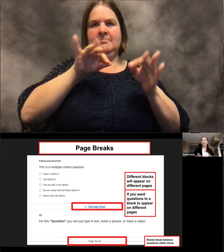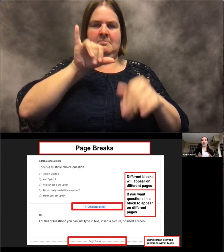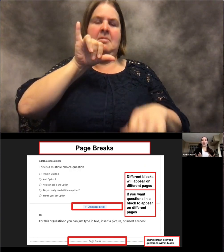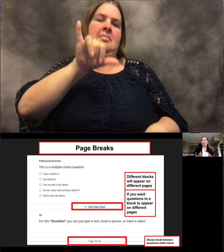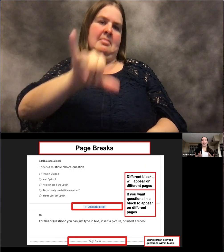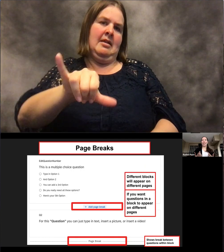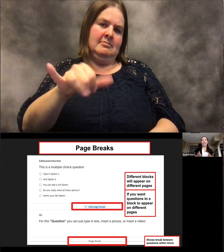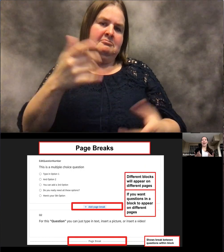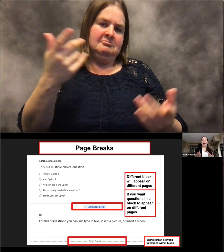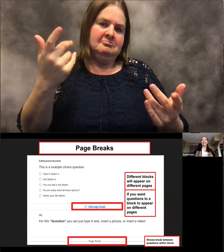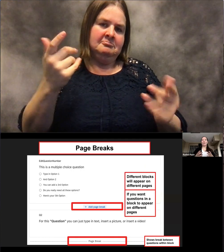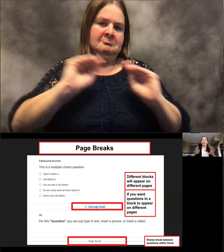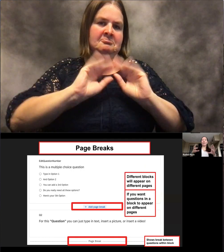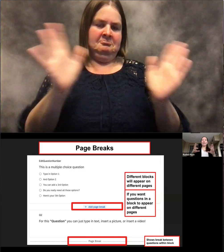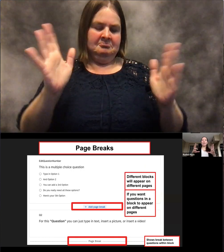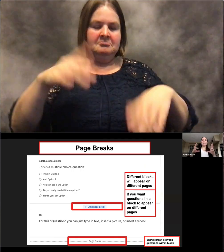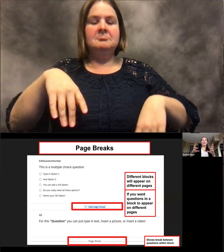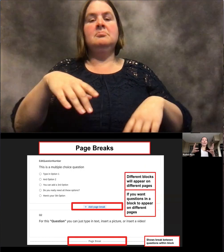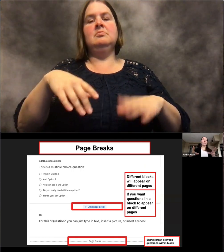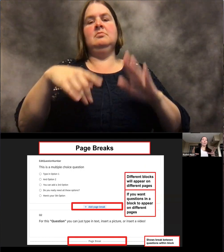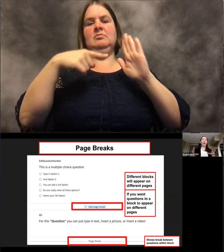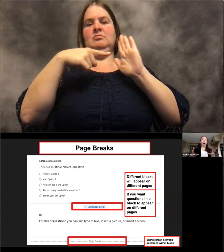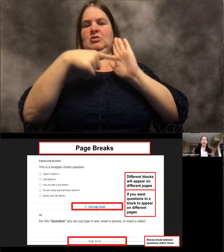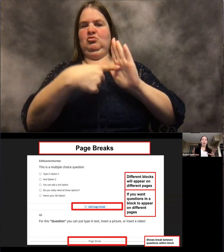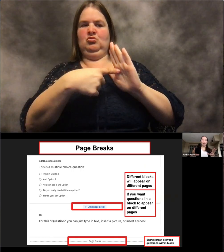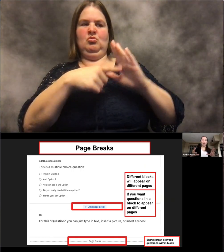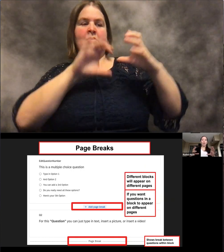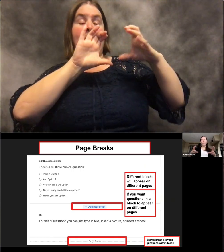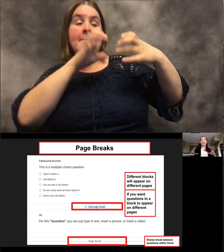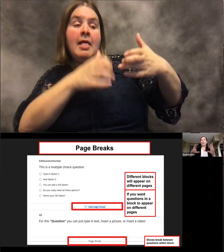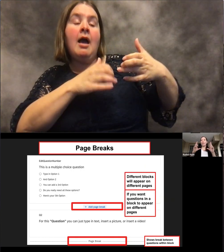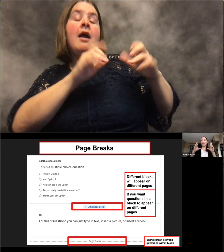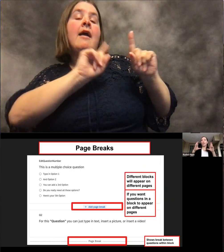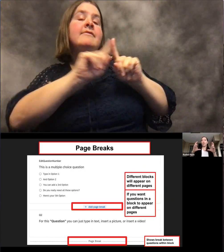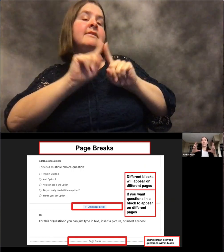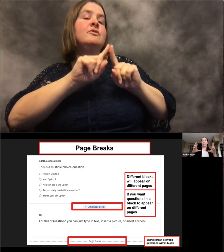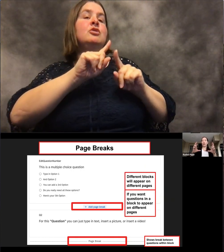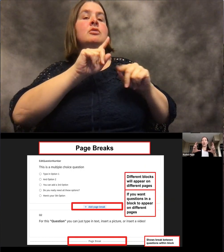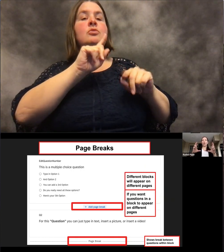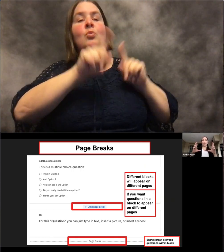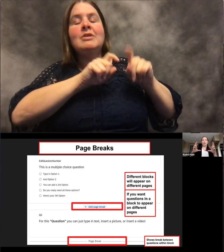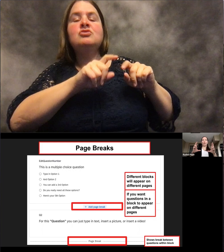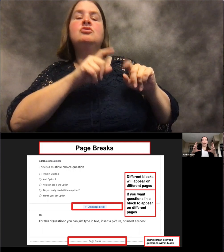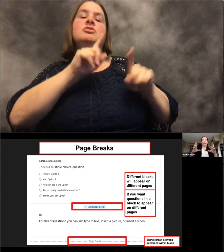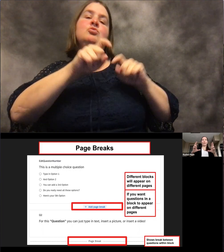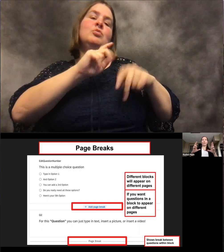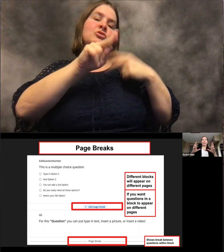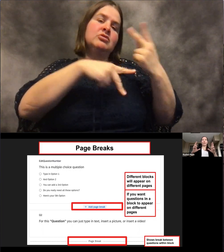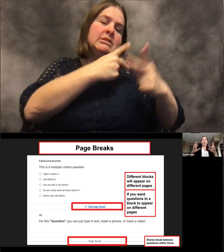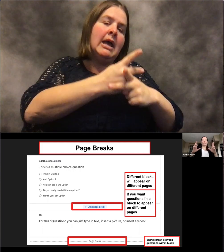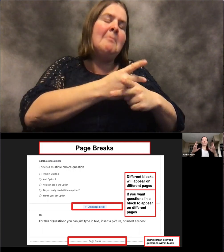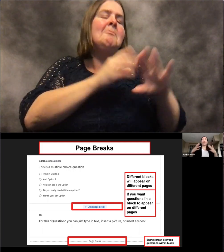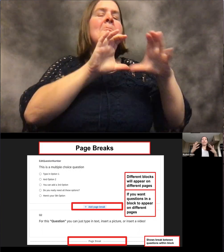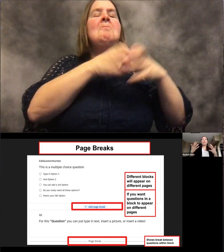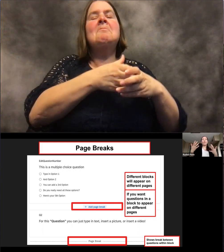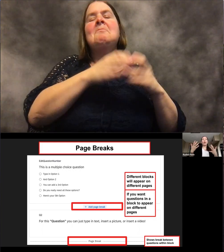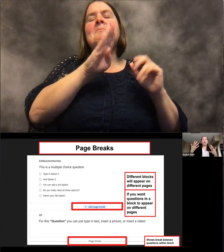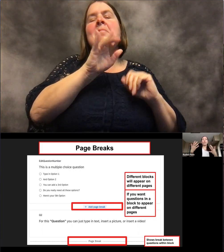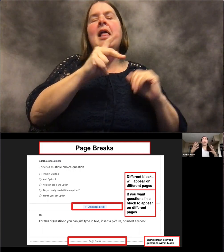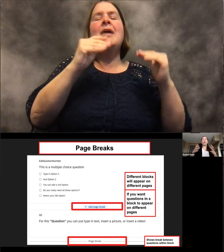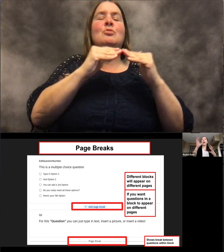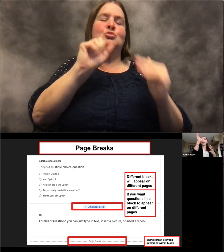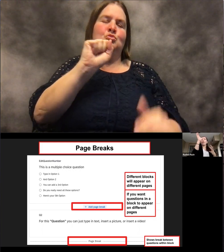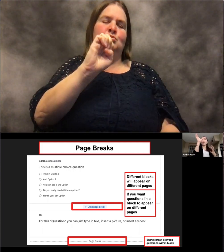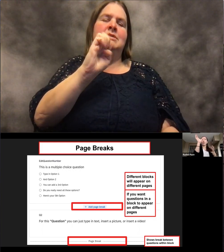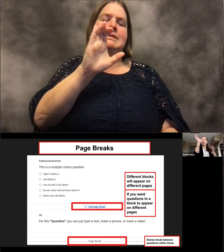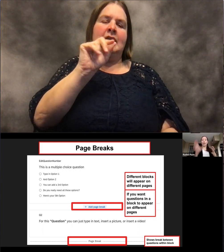I told you that within a specific block or within a specific section of your survey, the default